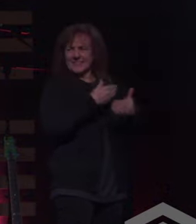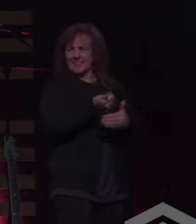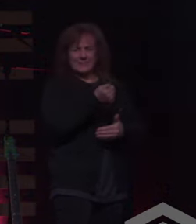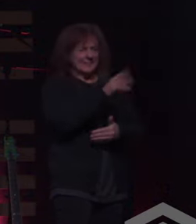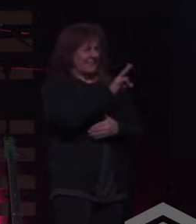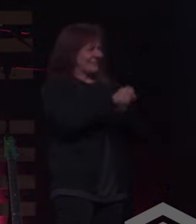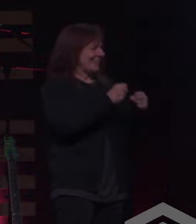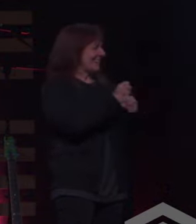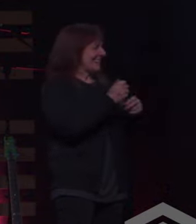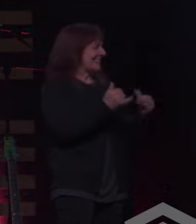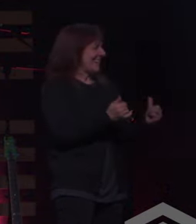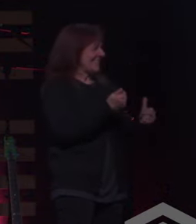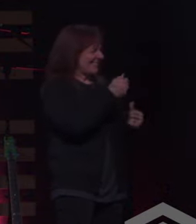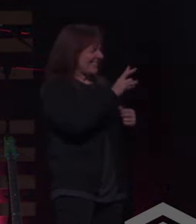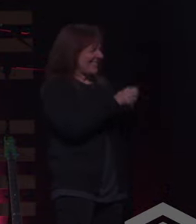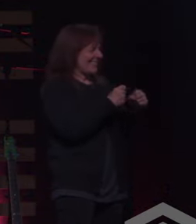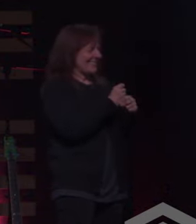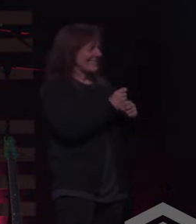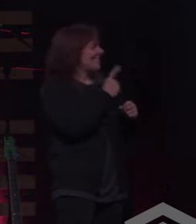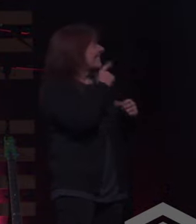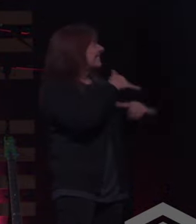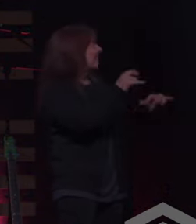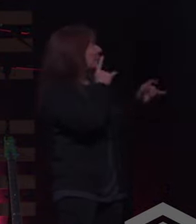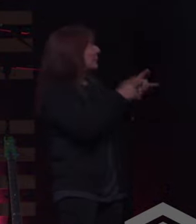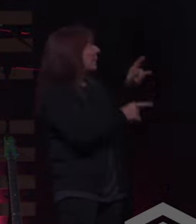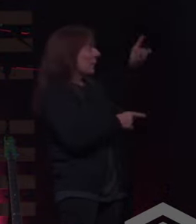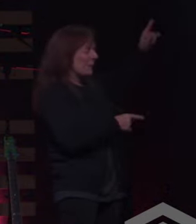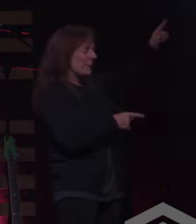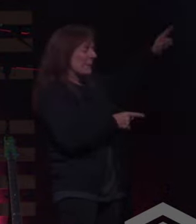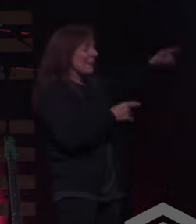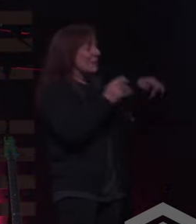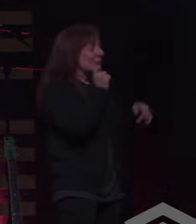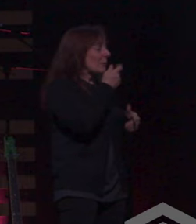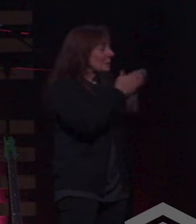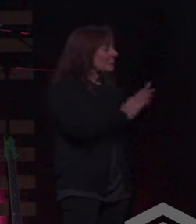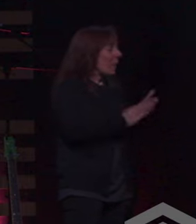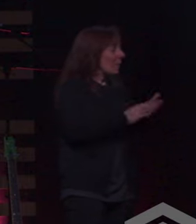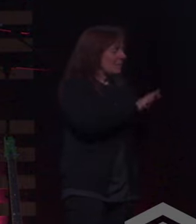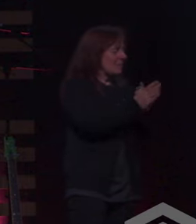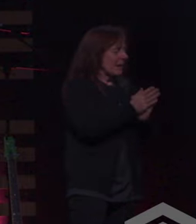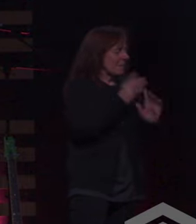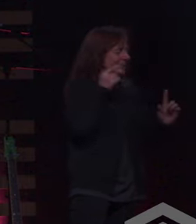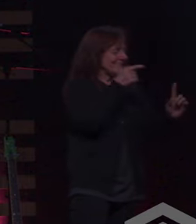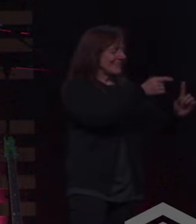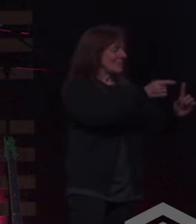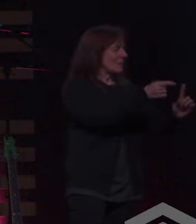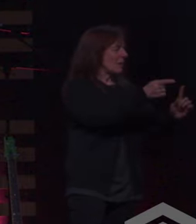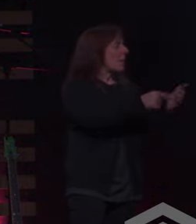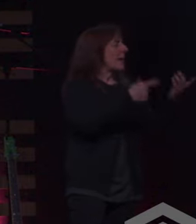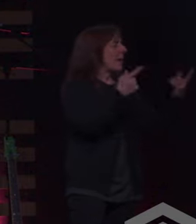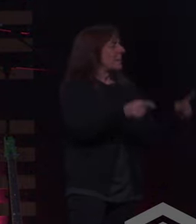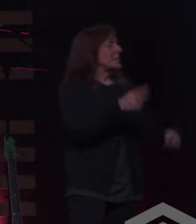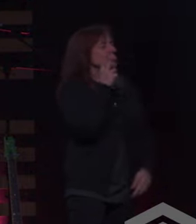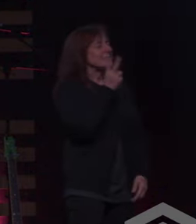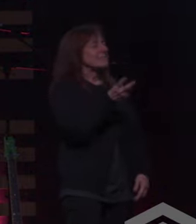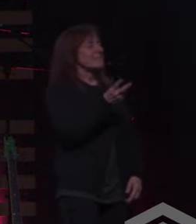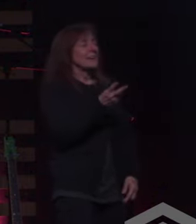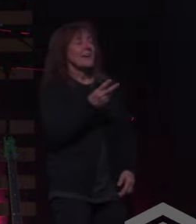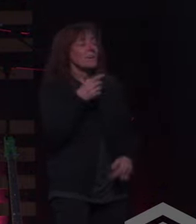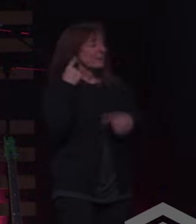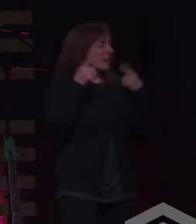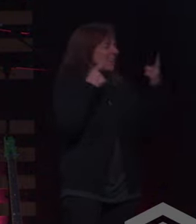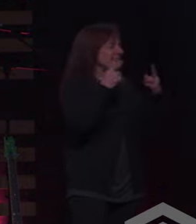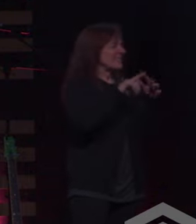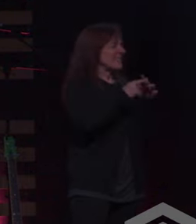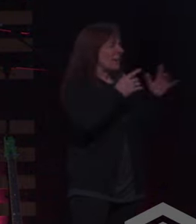17 years now. And it rings true. And here's the cool part about this. As you do this, as you become intentional, what happens is you see when the crazy cycle